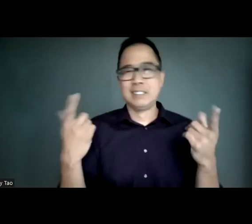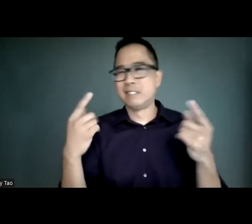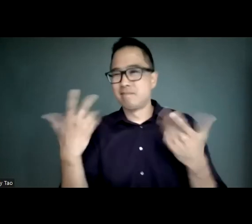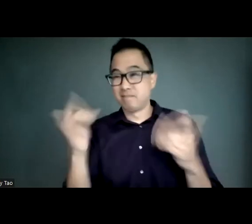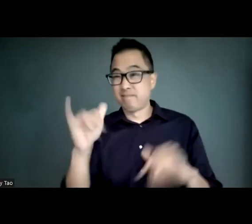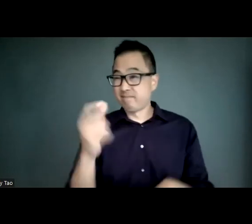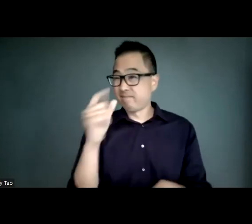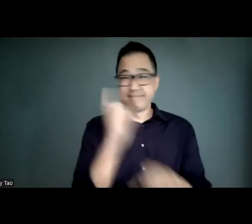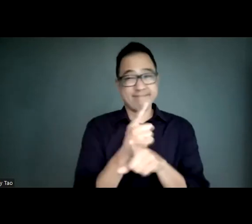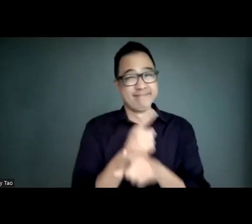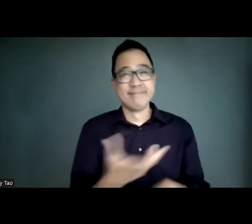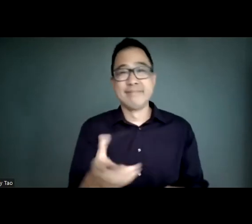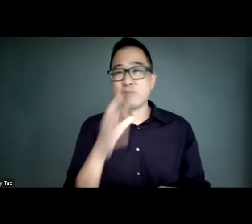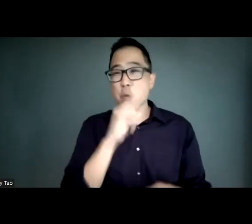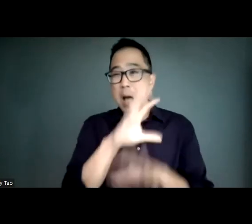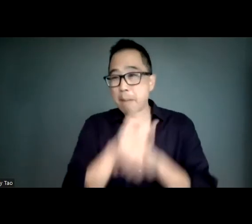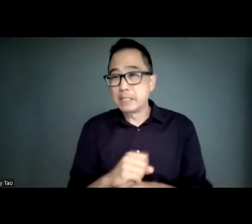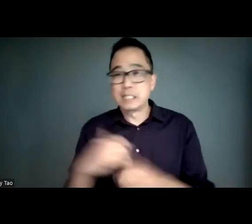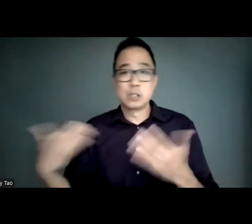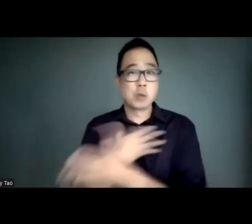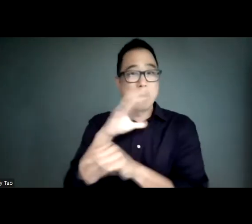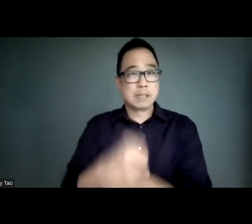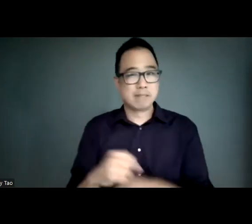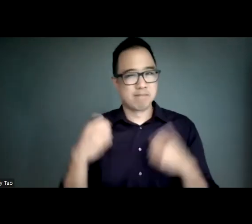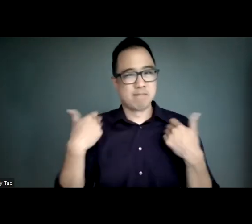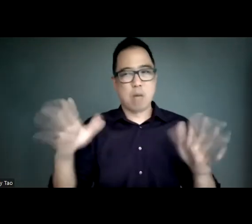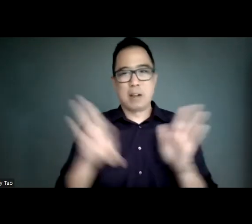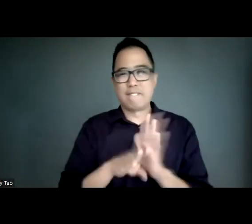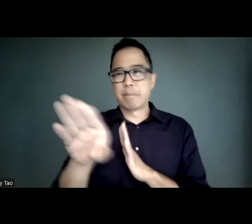So people talk about the new normal, and you're right.